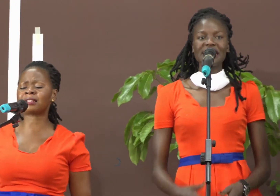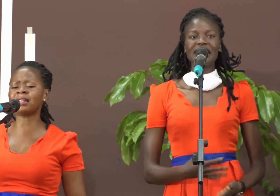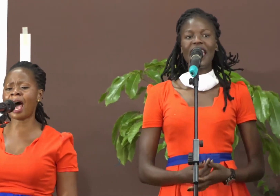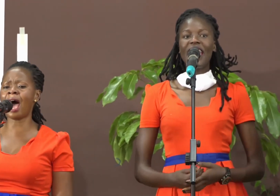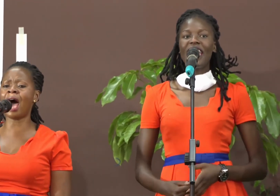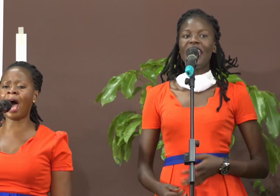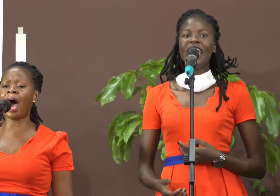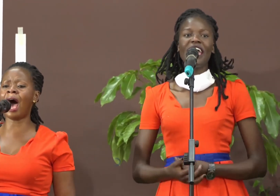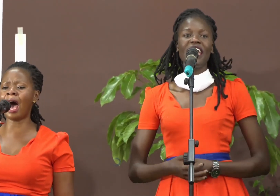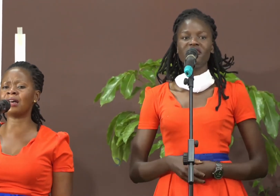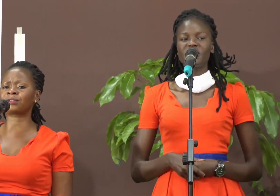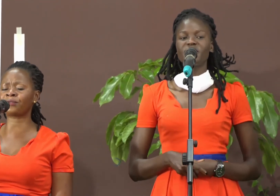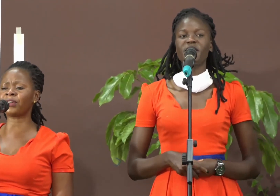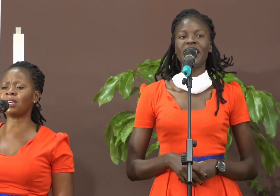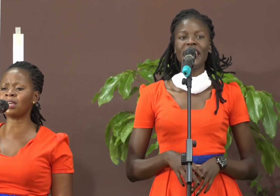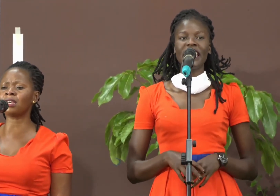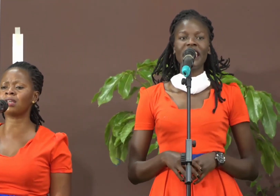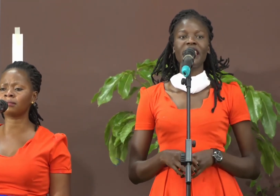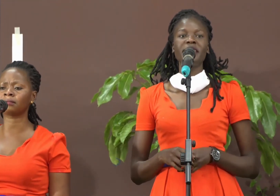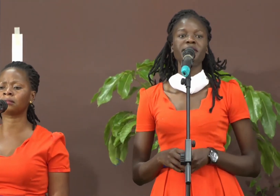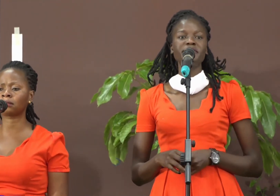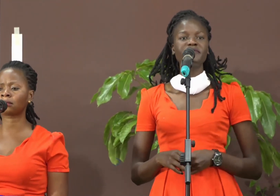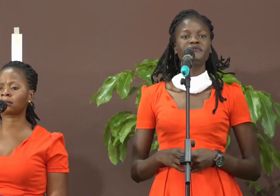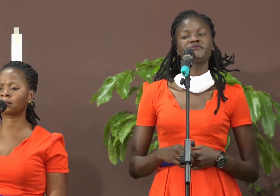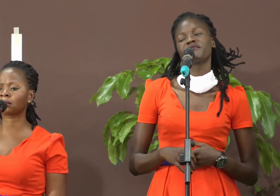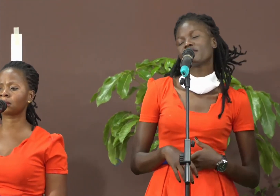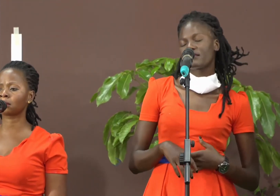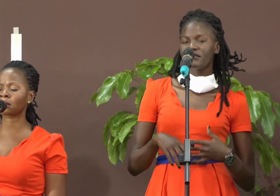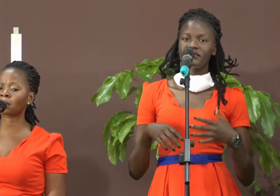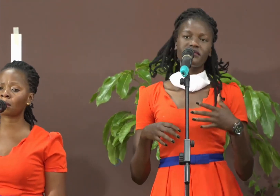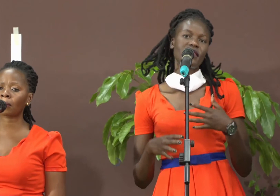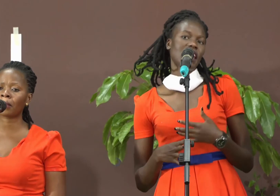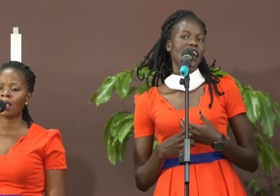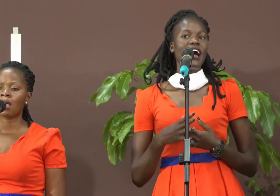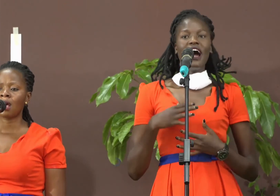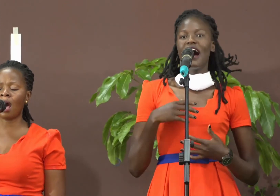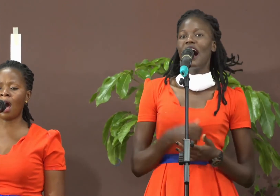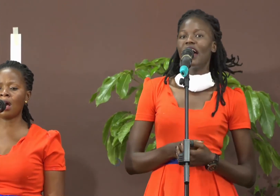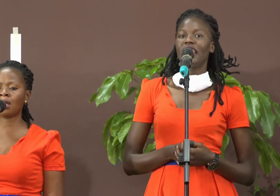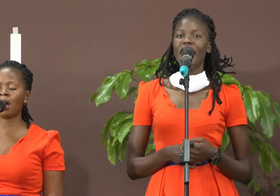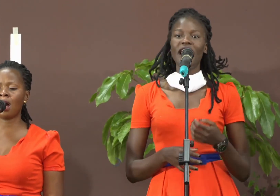a slave to fear. I'm a child of God.